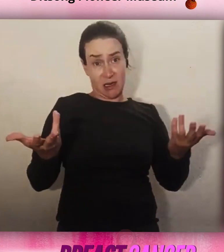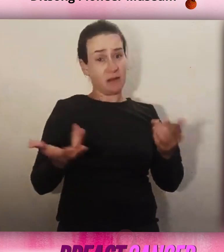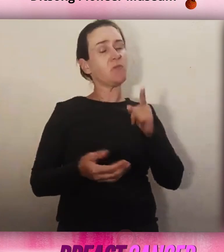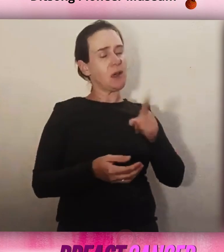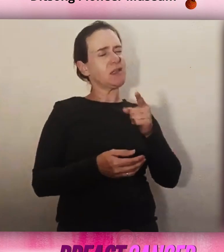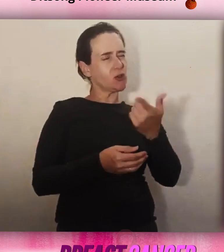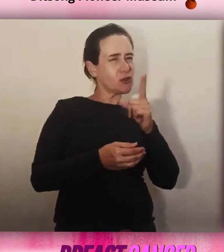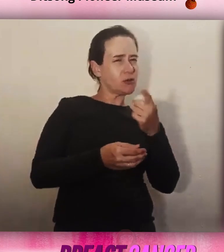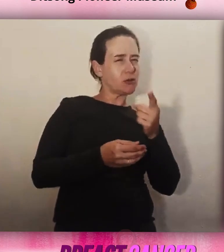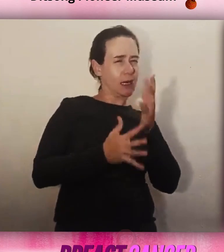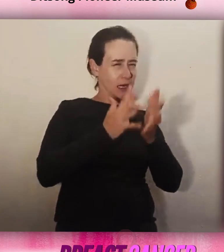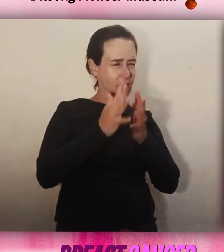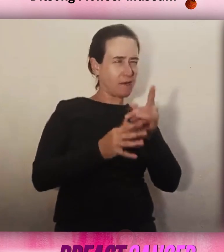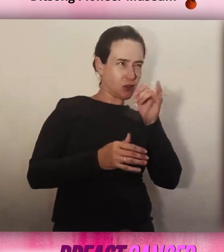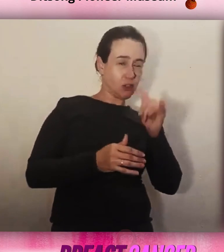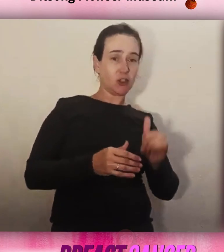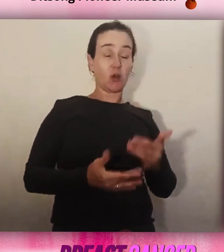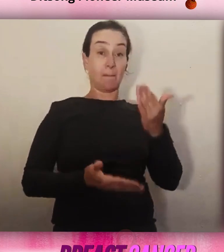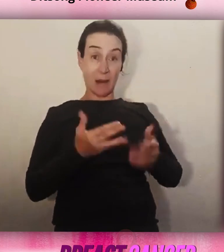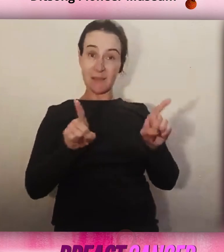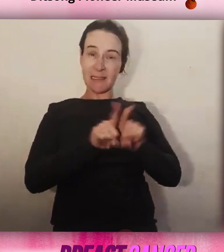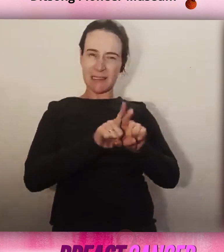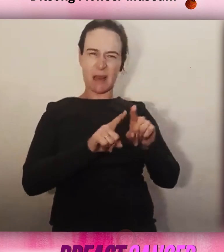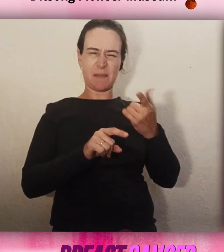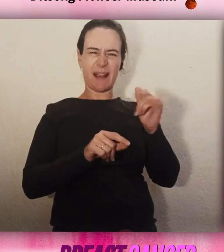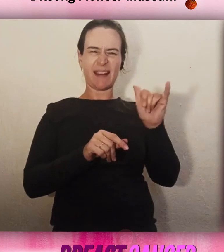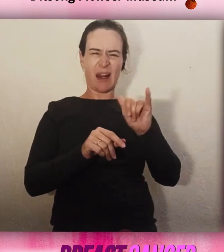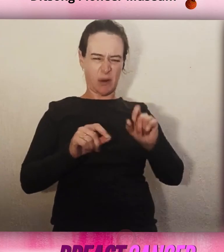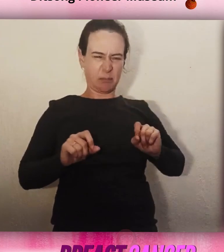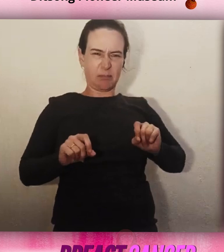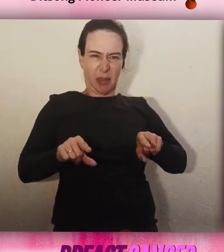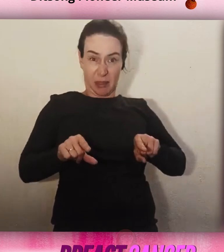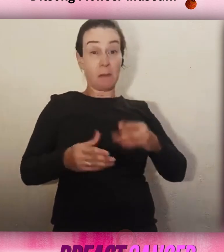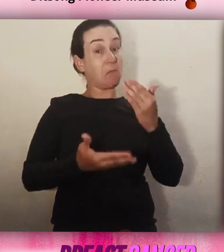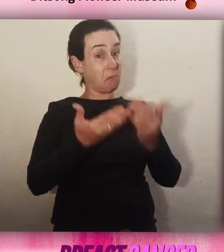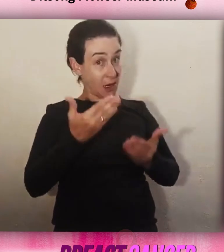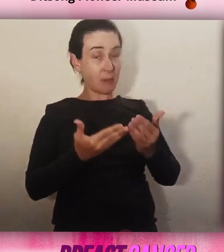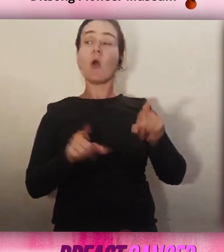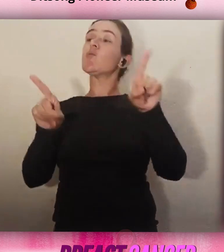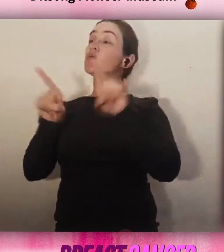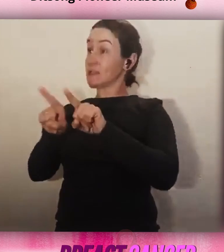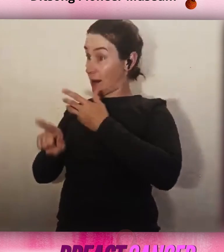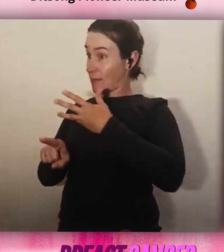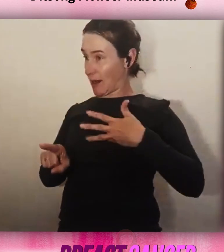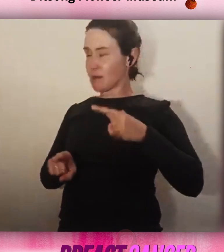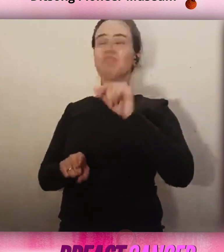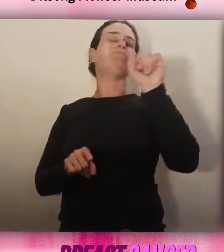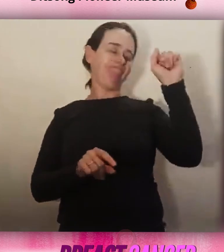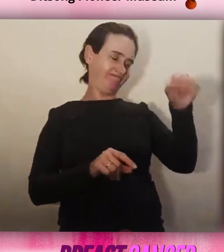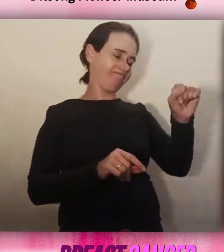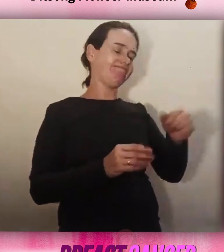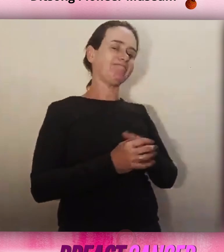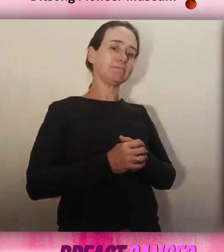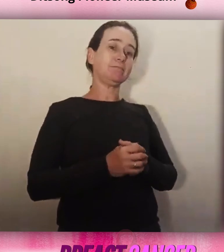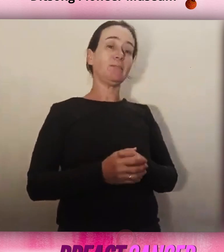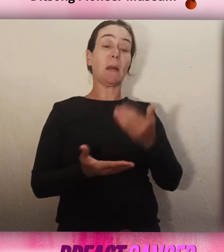like a grape, those type of things. Okay. Yes. Some discharges, the The same as it is for a Yes, female. yes. And